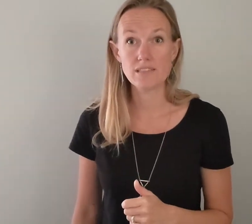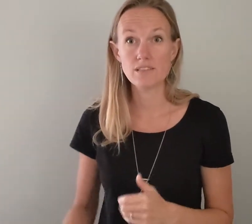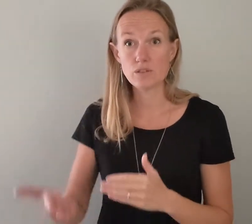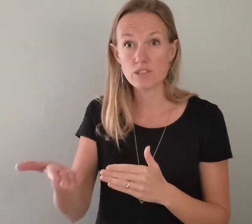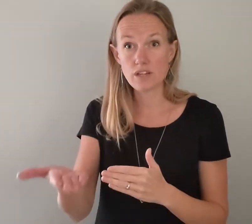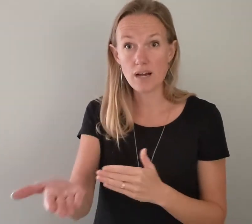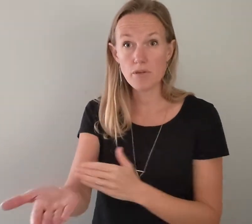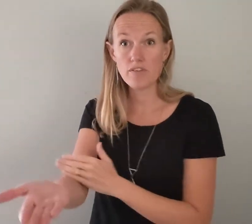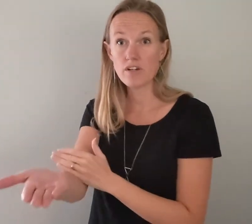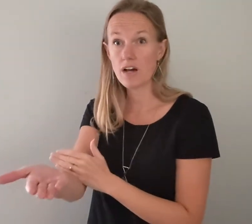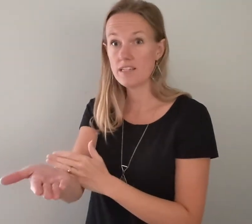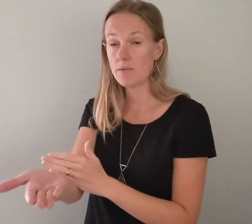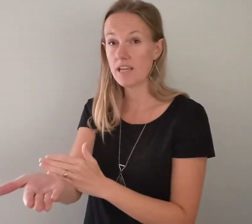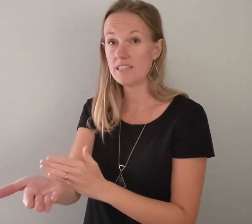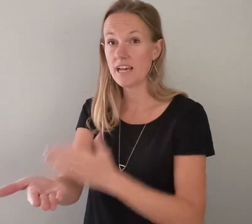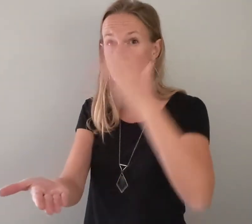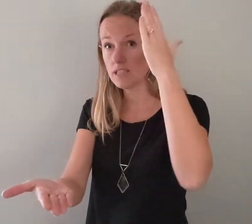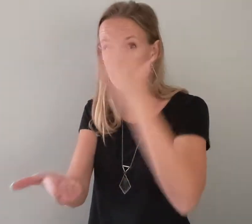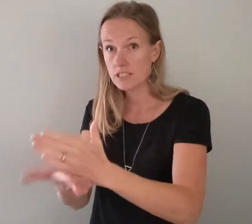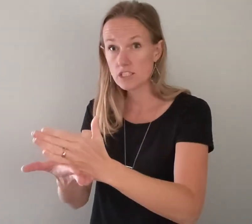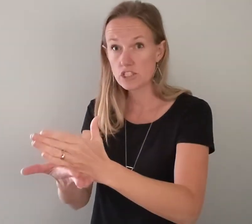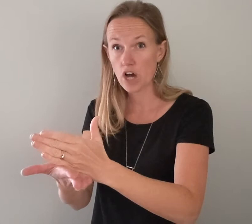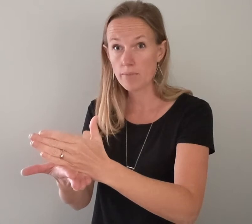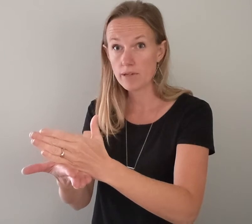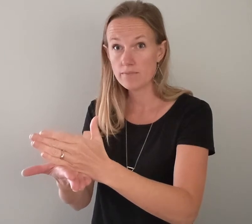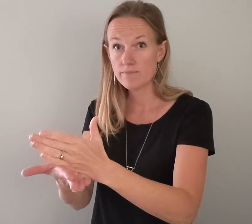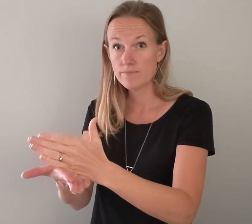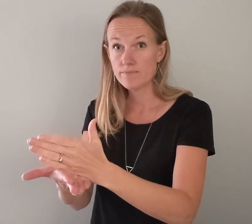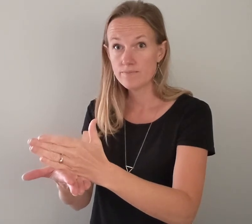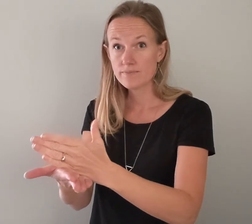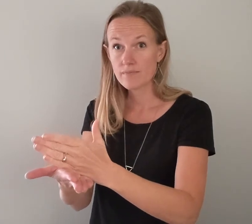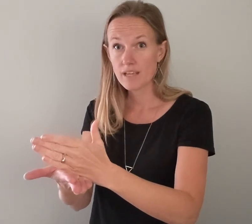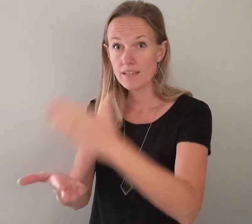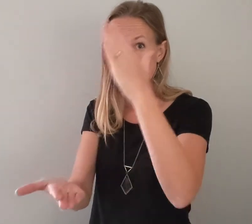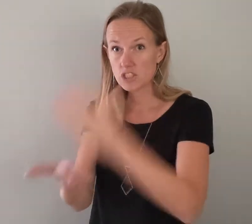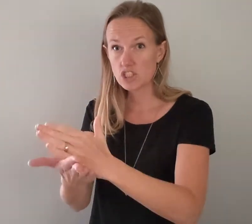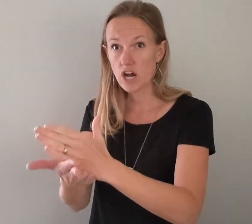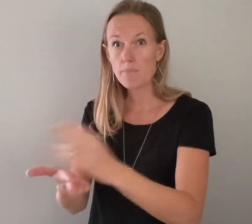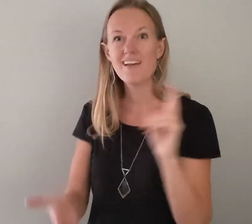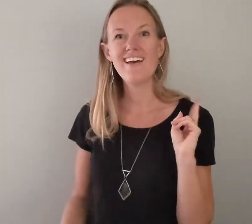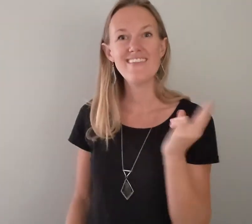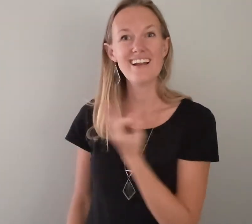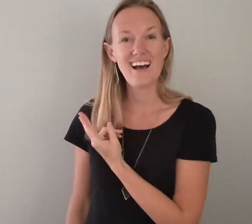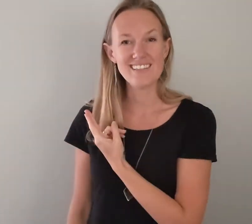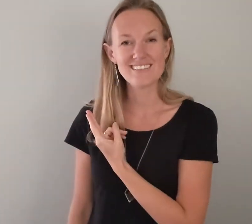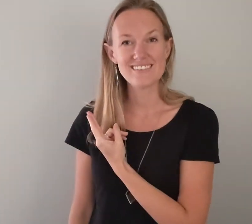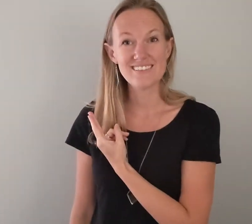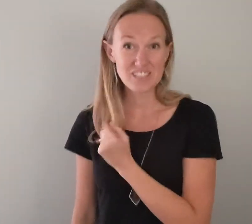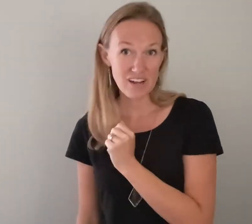So stop, you have your non-dominant hand out, stop. Okay, stop, and then us. Let's try that